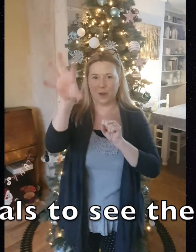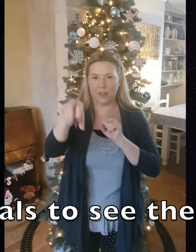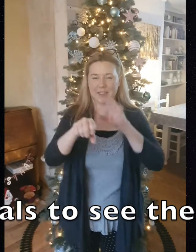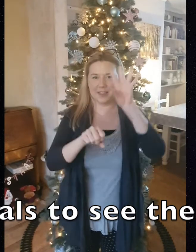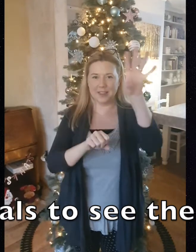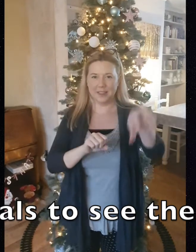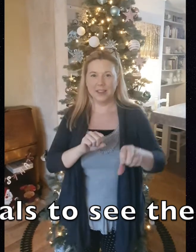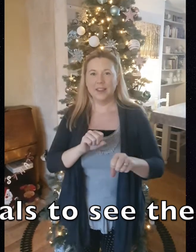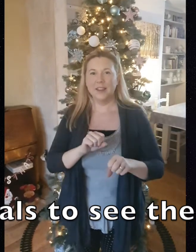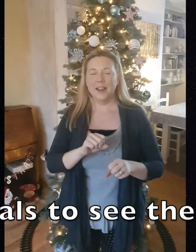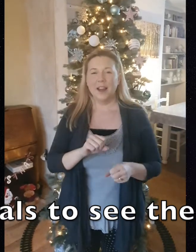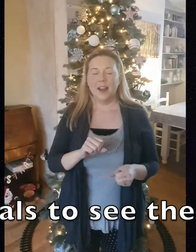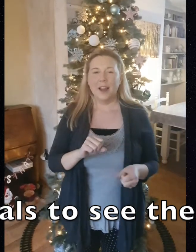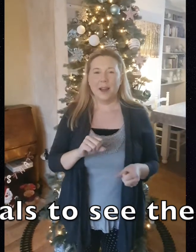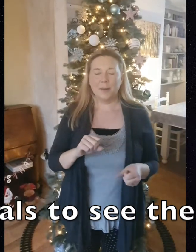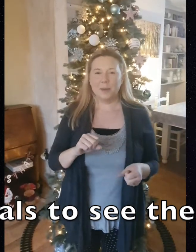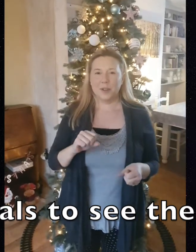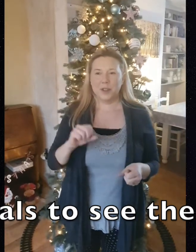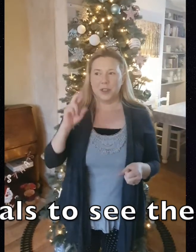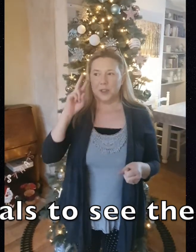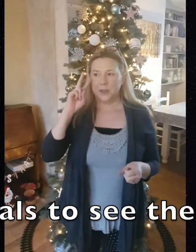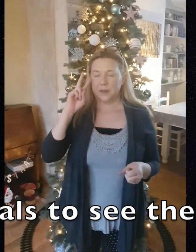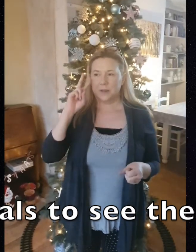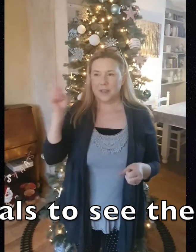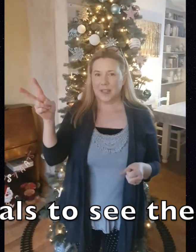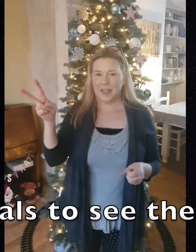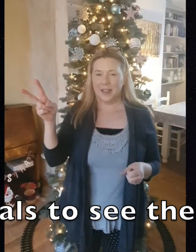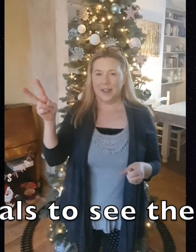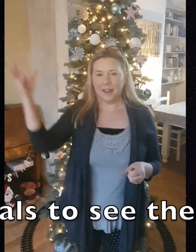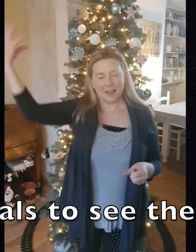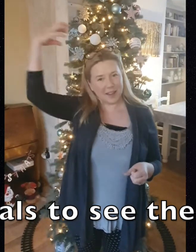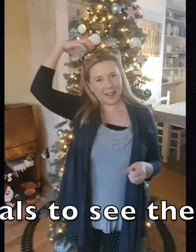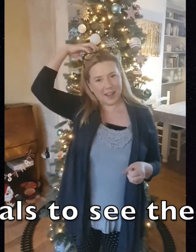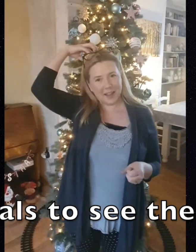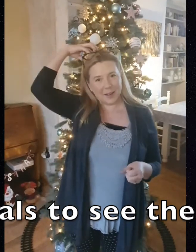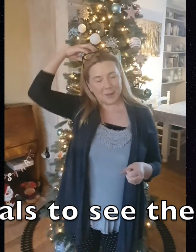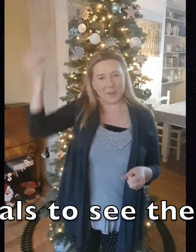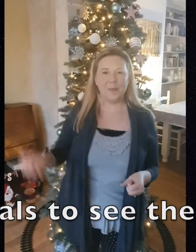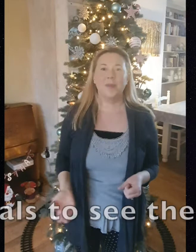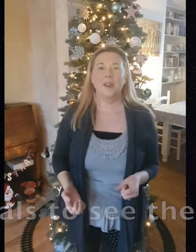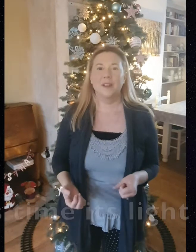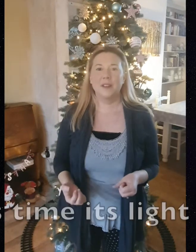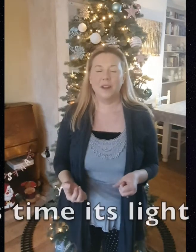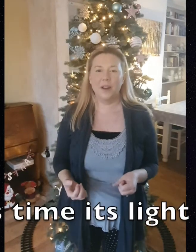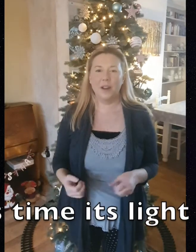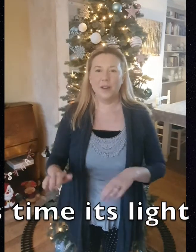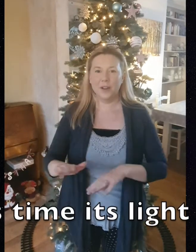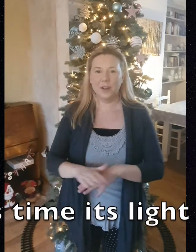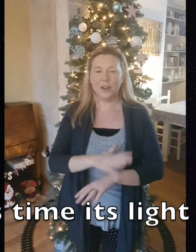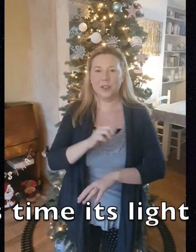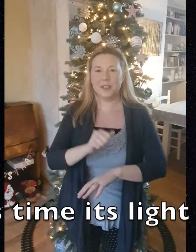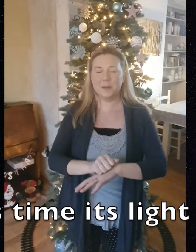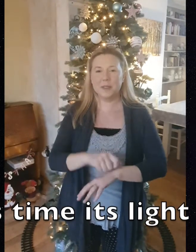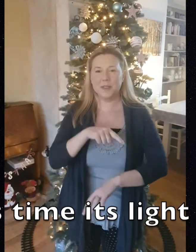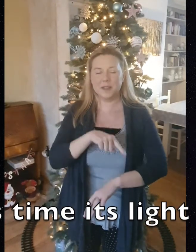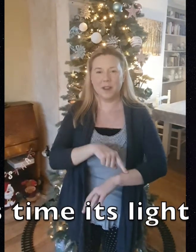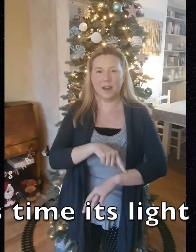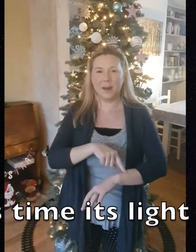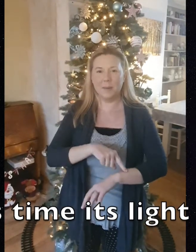forest to see the king. So Christmas time,